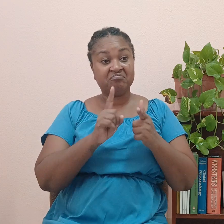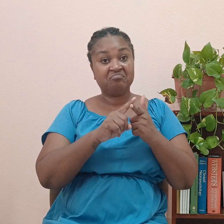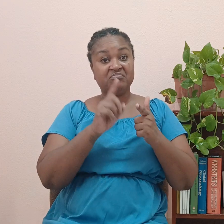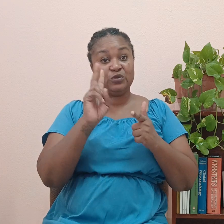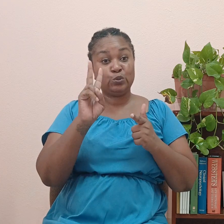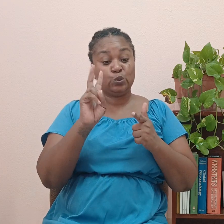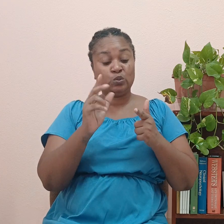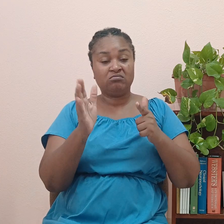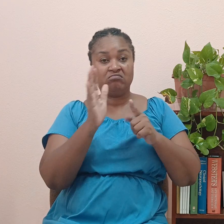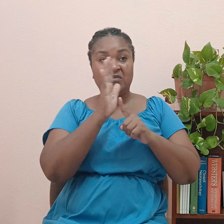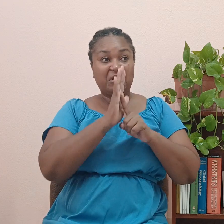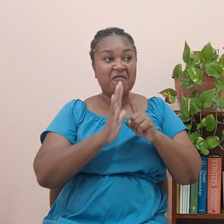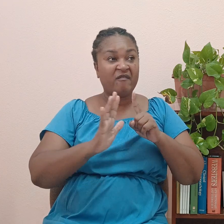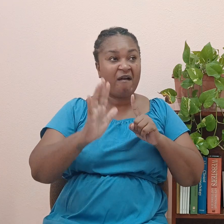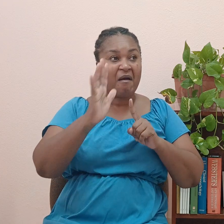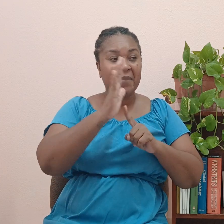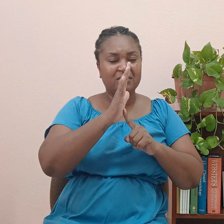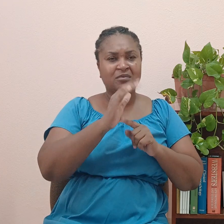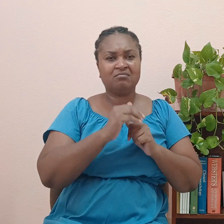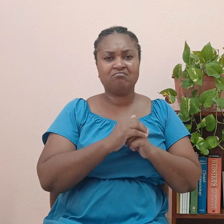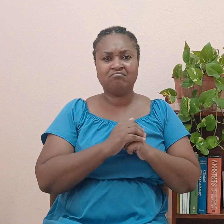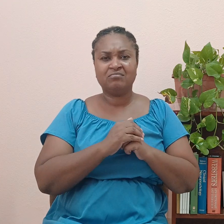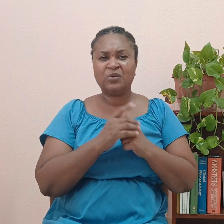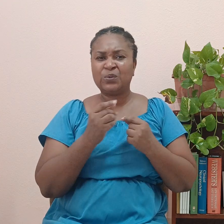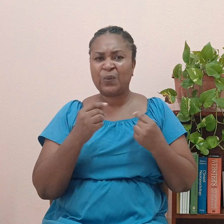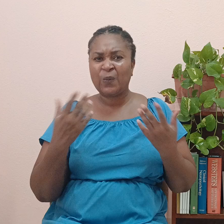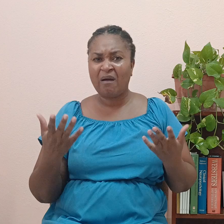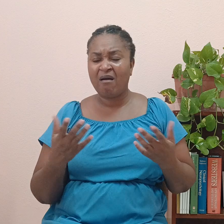Go outside to admire the beautiful world.